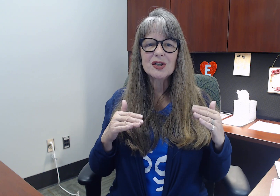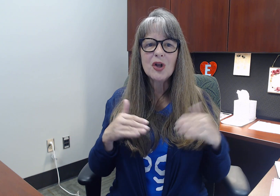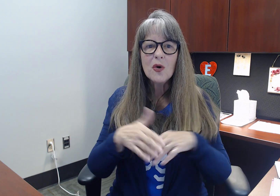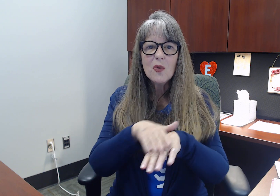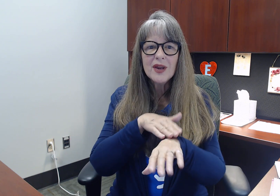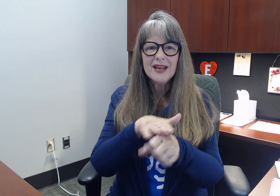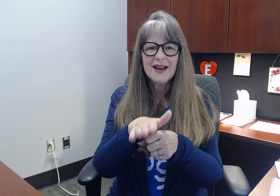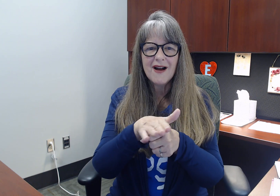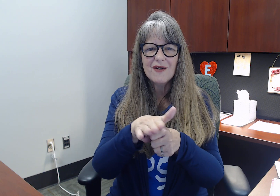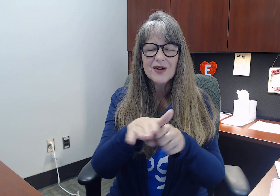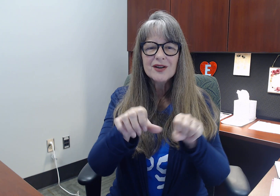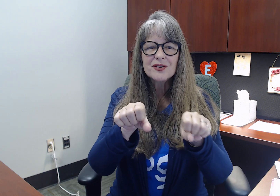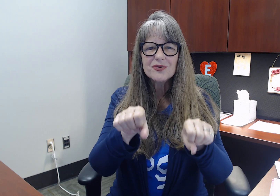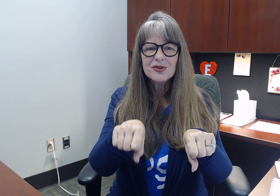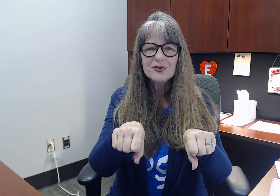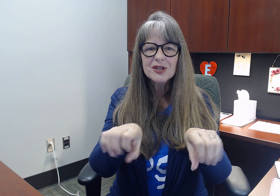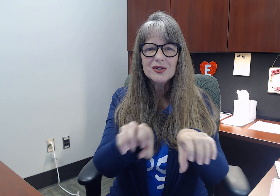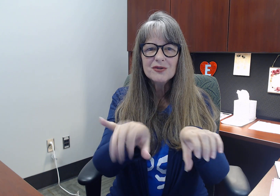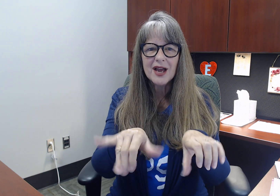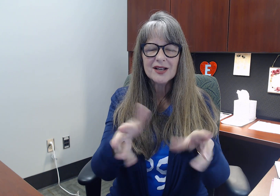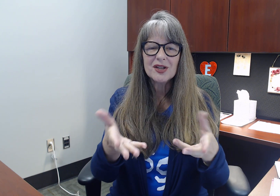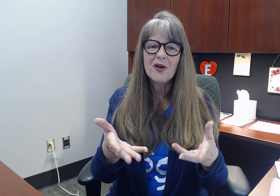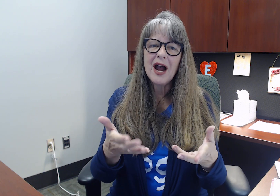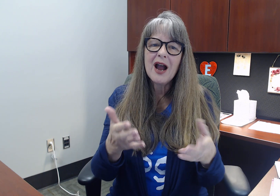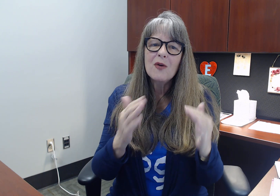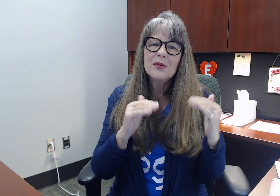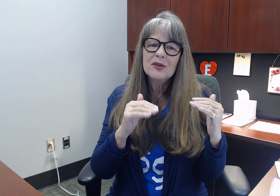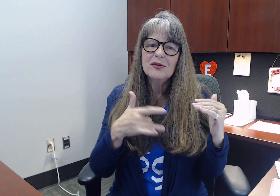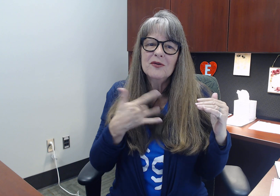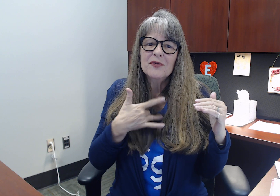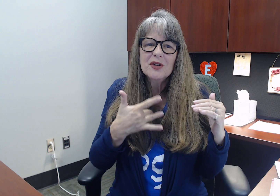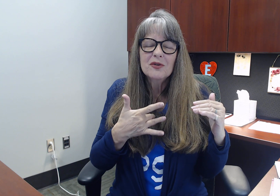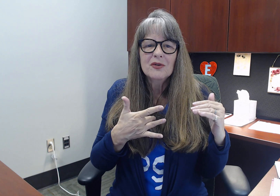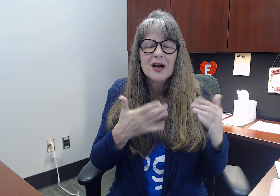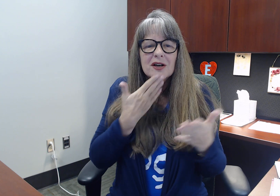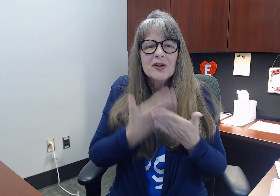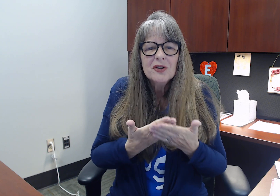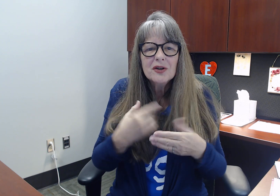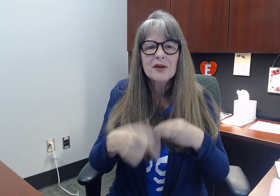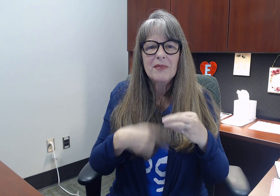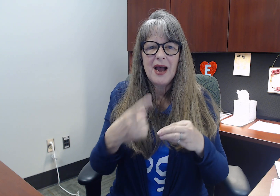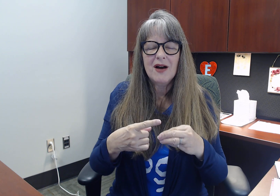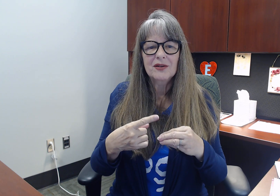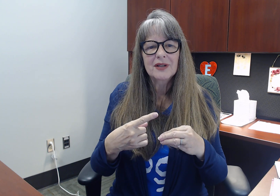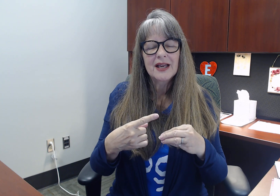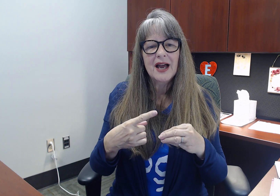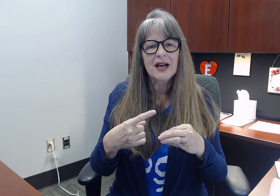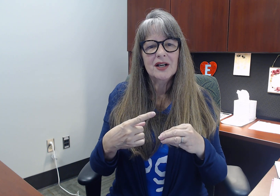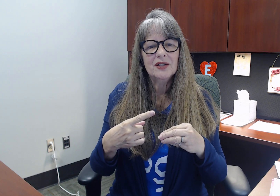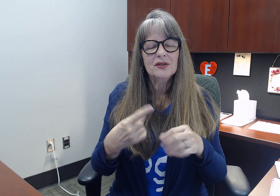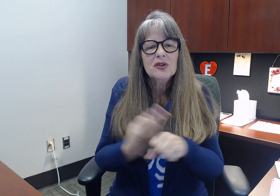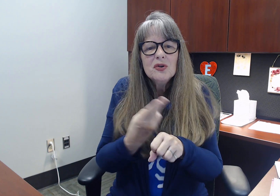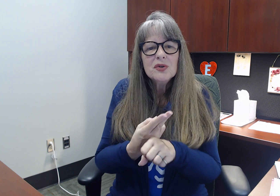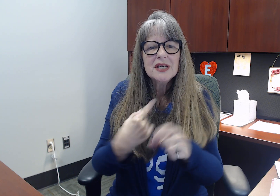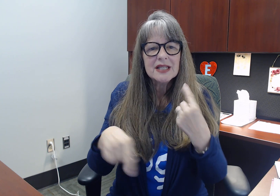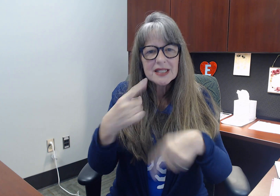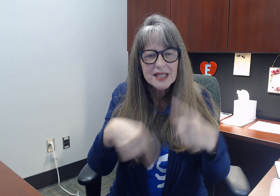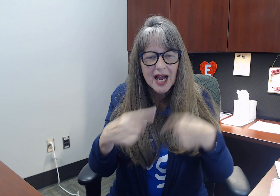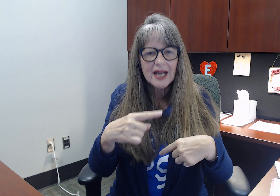slow enough so that you could do that. So I hope that you feel good about using the signs